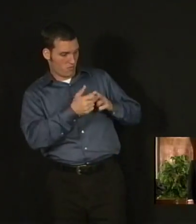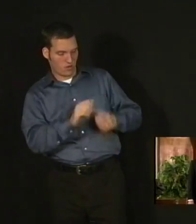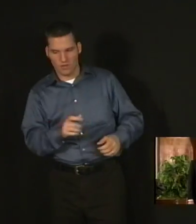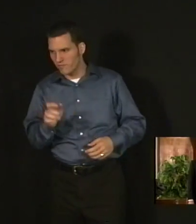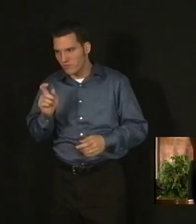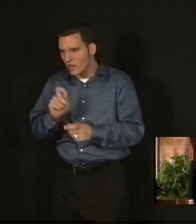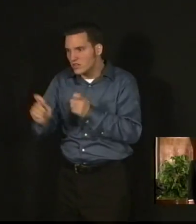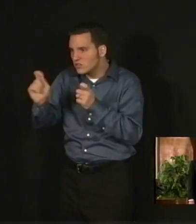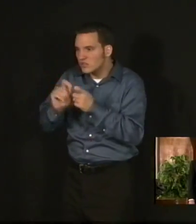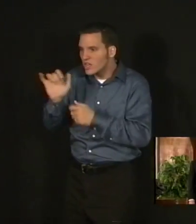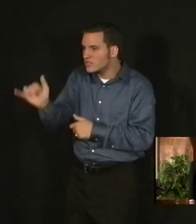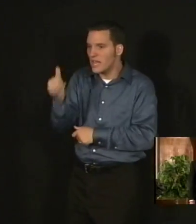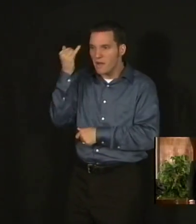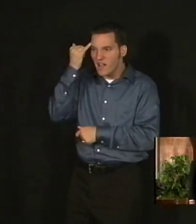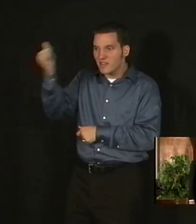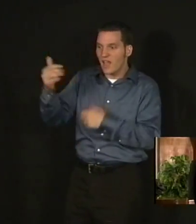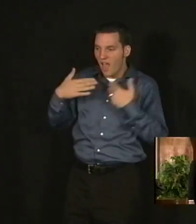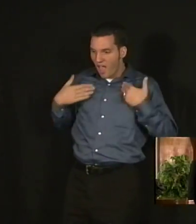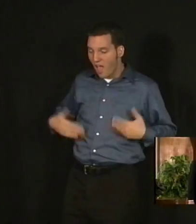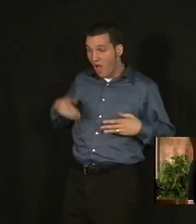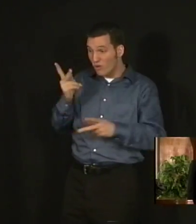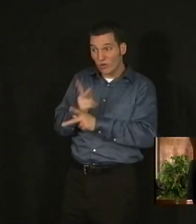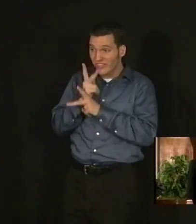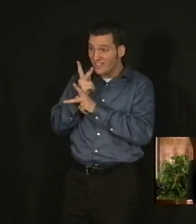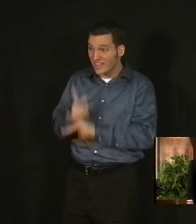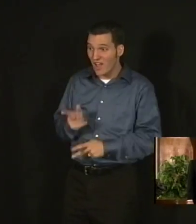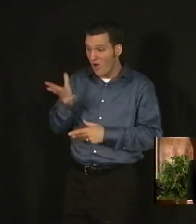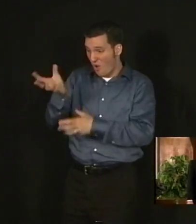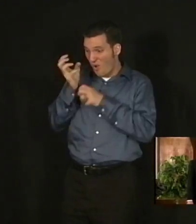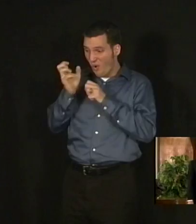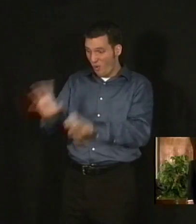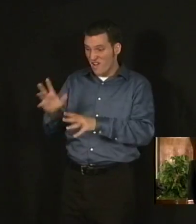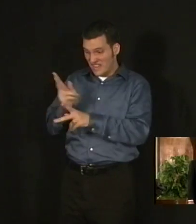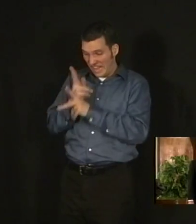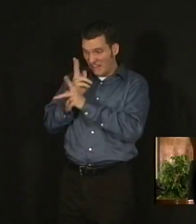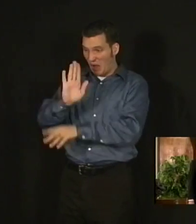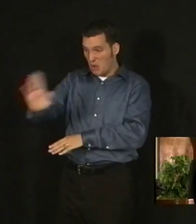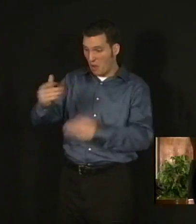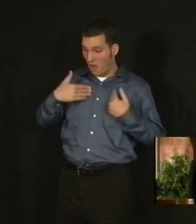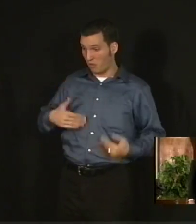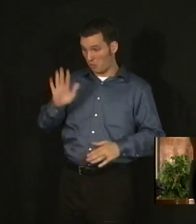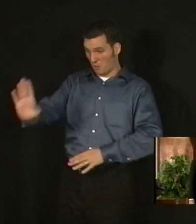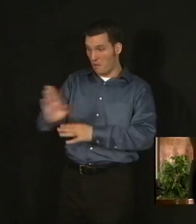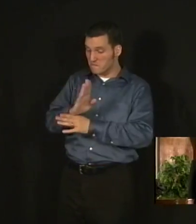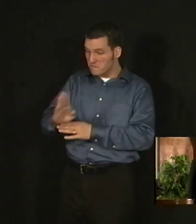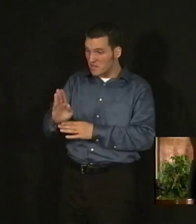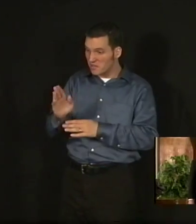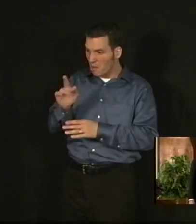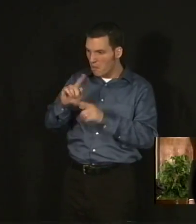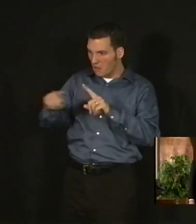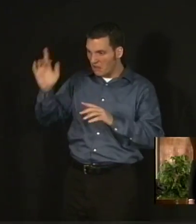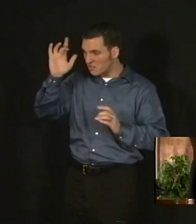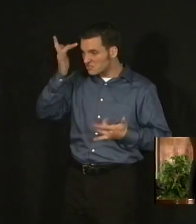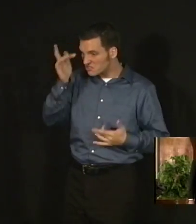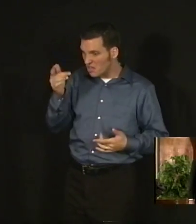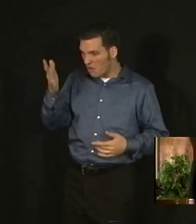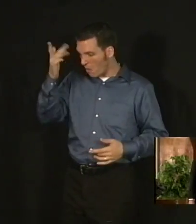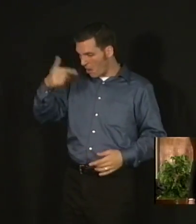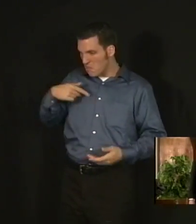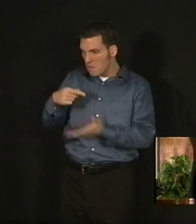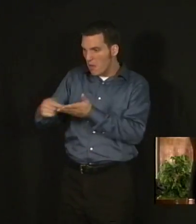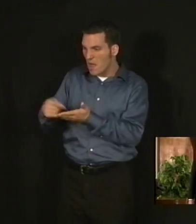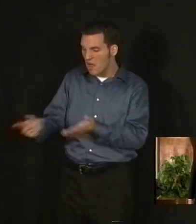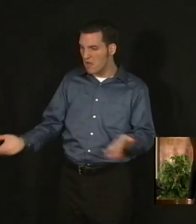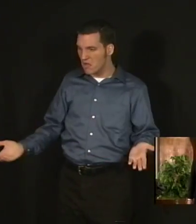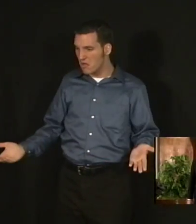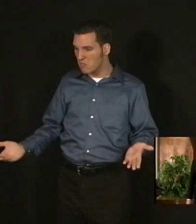I said, well, this is exactly the same idea with health care. If you don't want to take care of your health, I guess that's your business. But if you get sick, why should